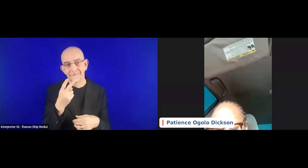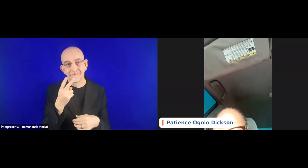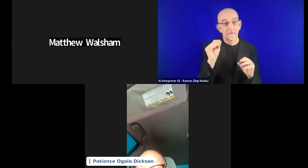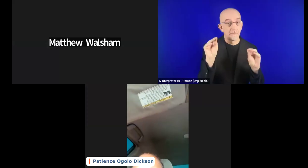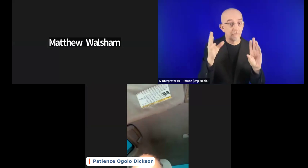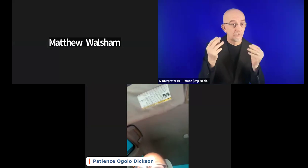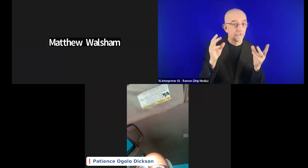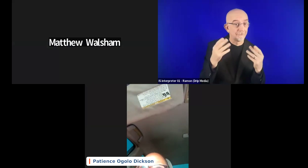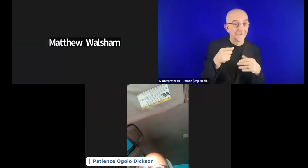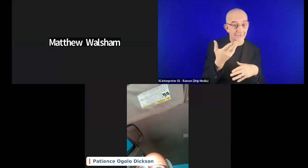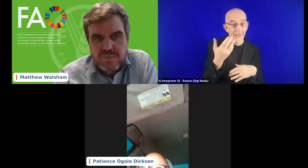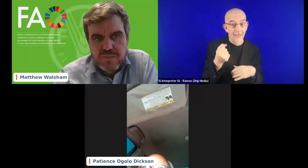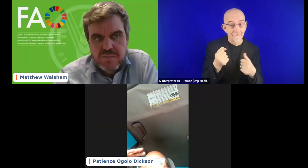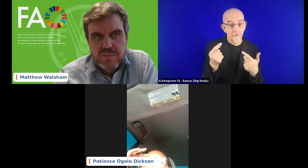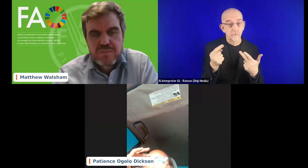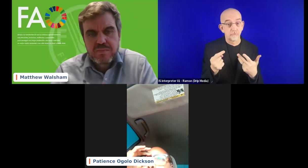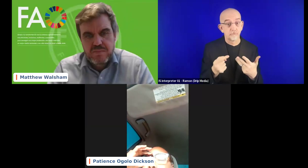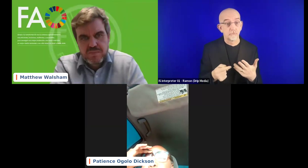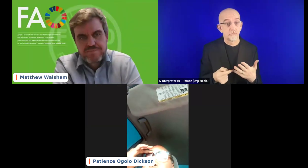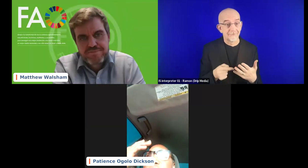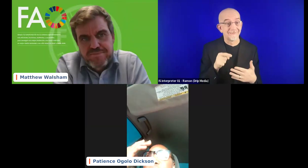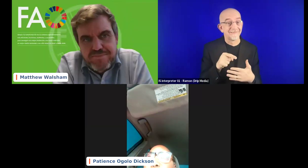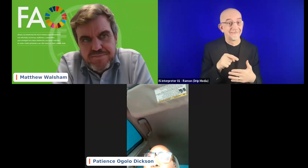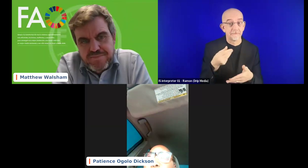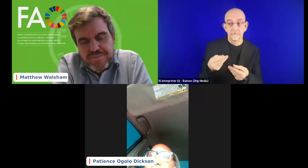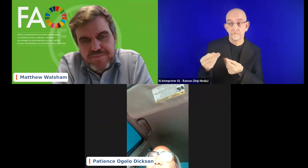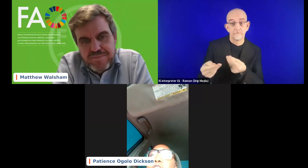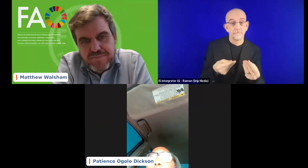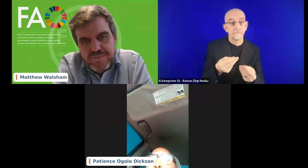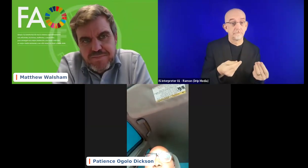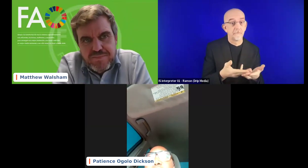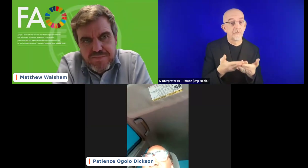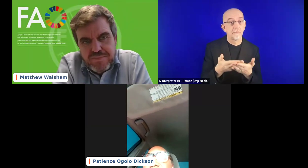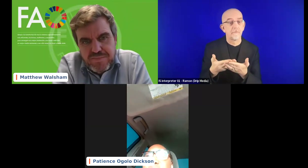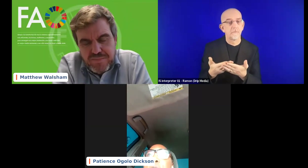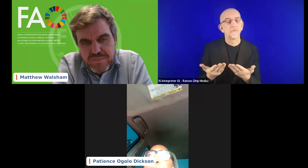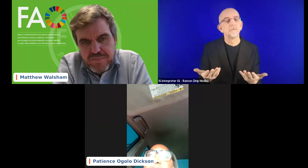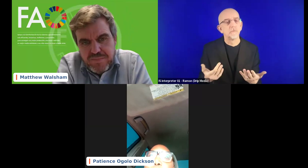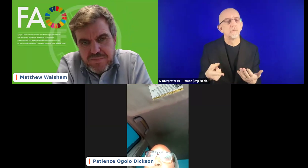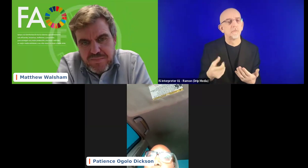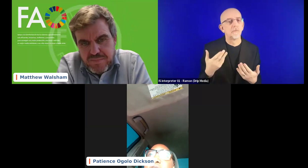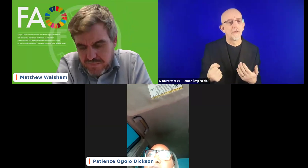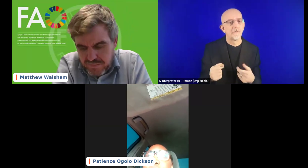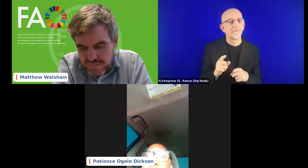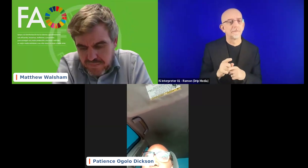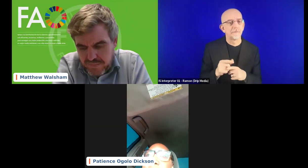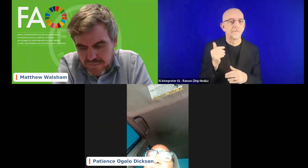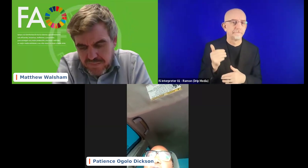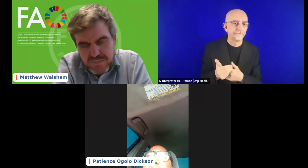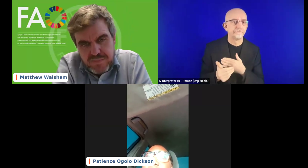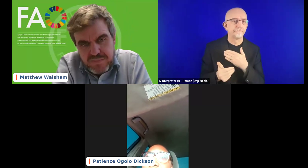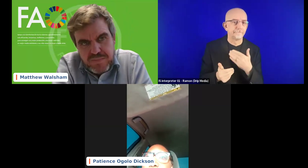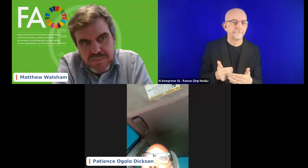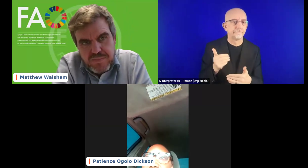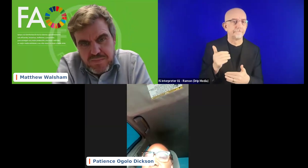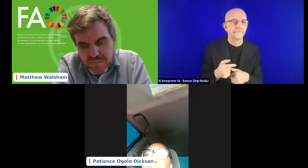having said that, in Nigeria we have also the social protection policy. Unfortunately, the social protection policy is also